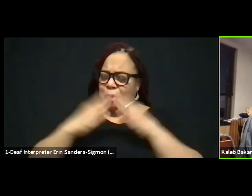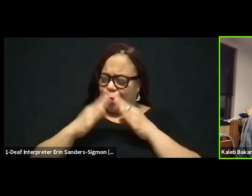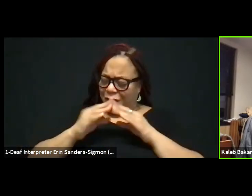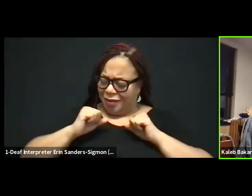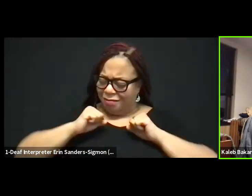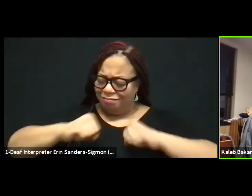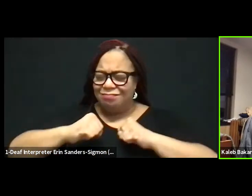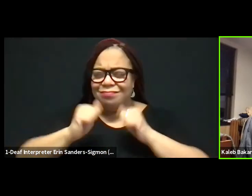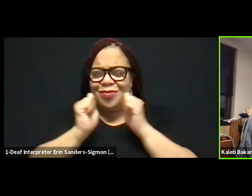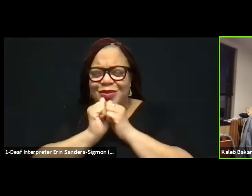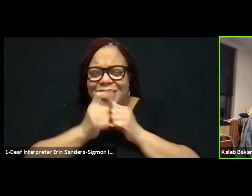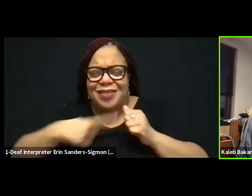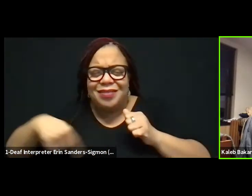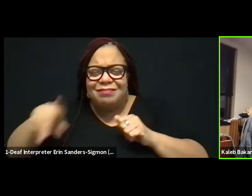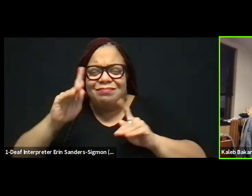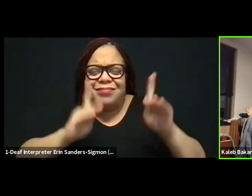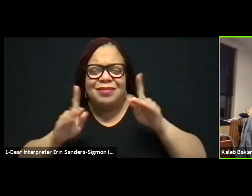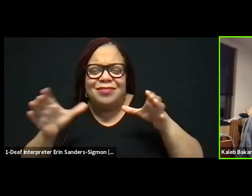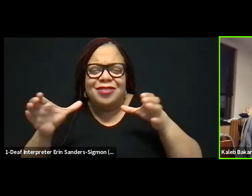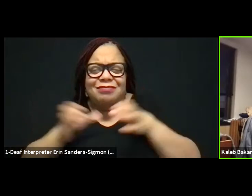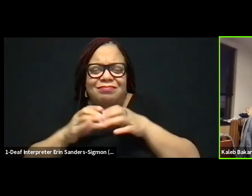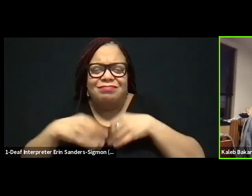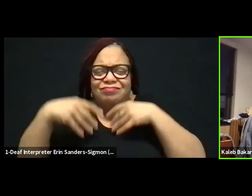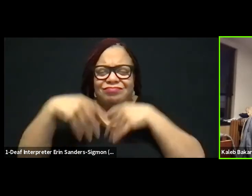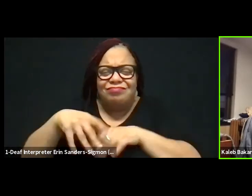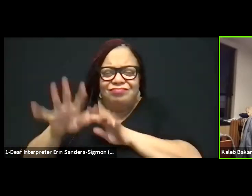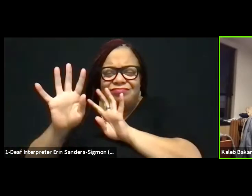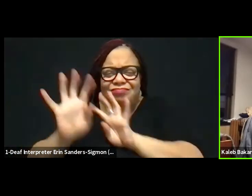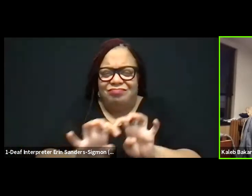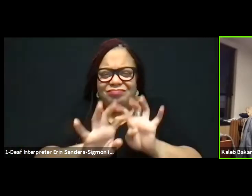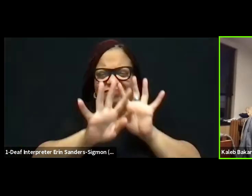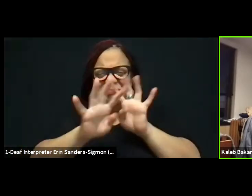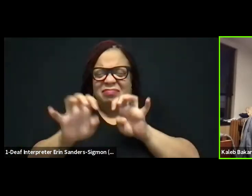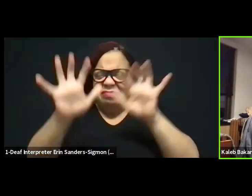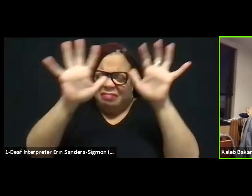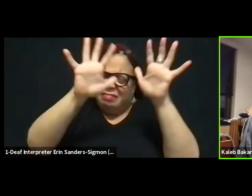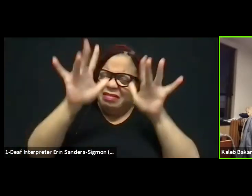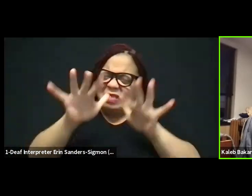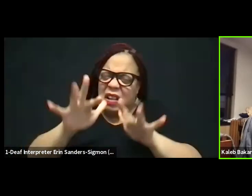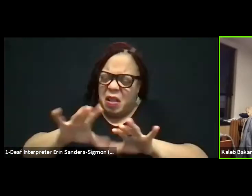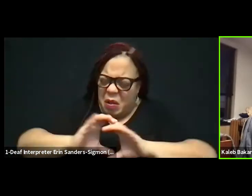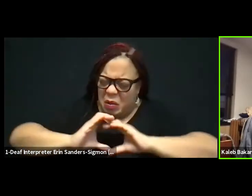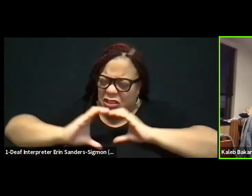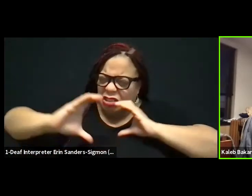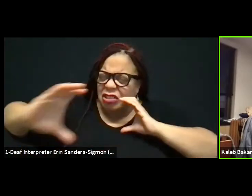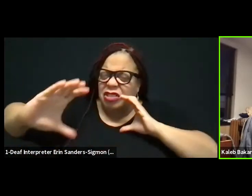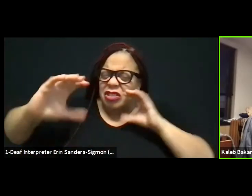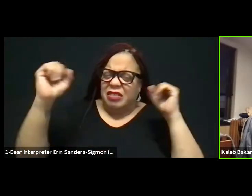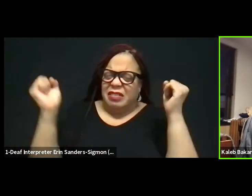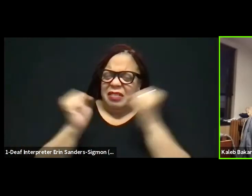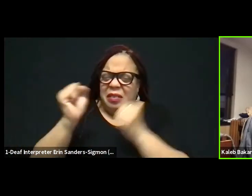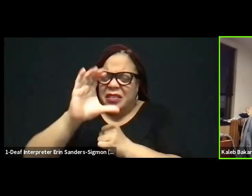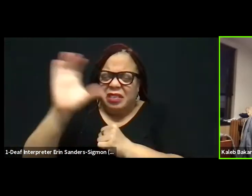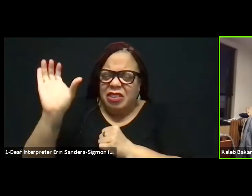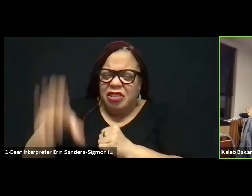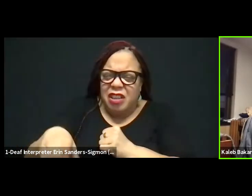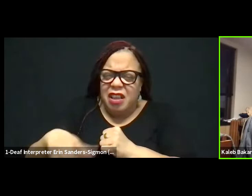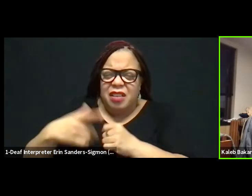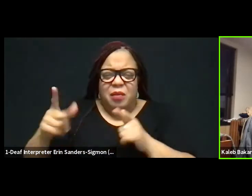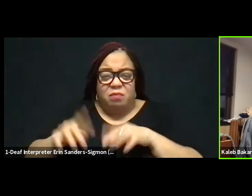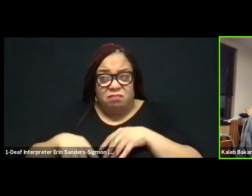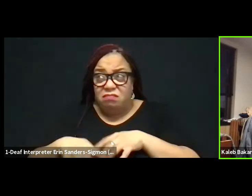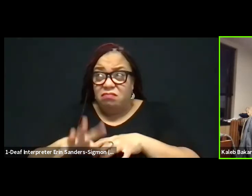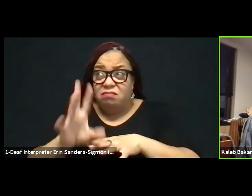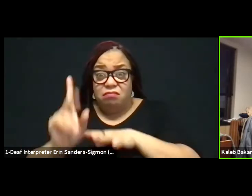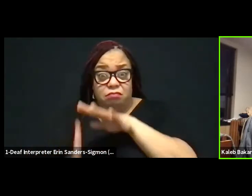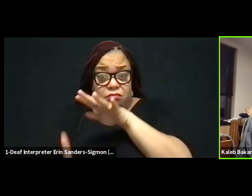to show up not only for the folk locked inside, because they started banging on